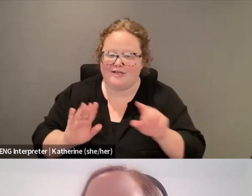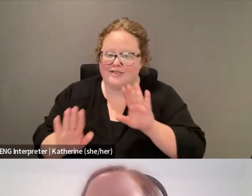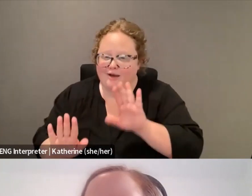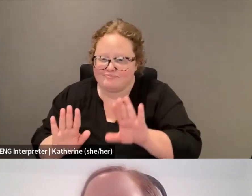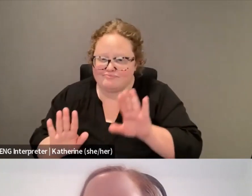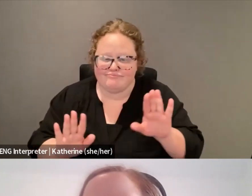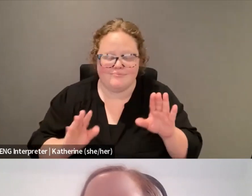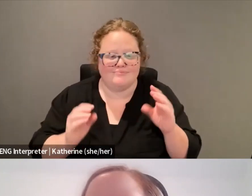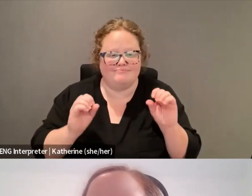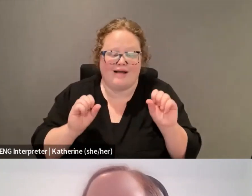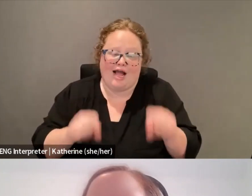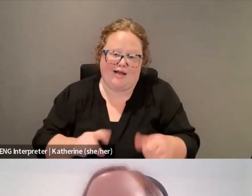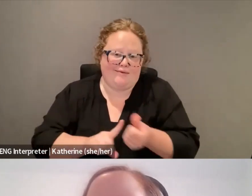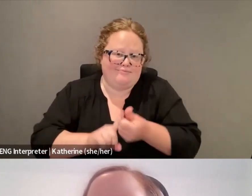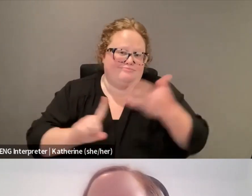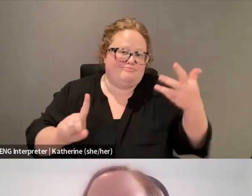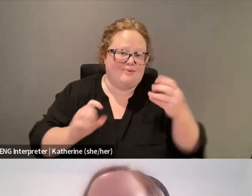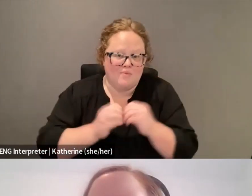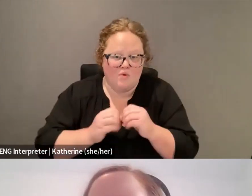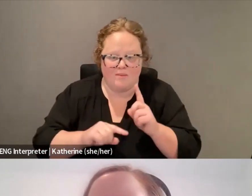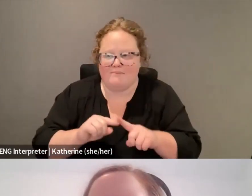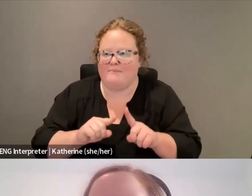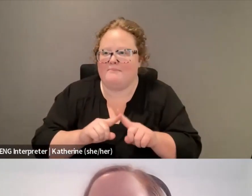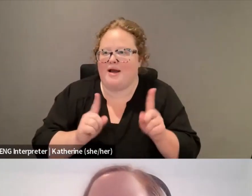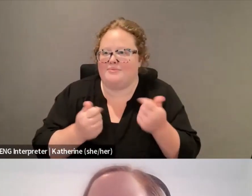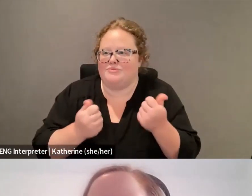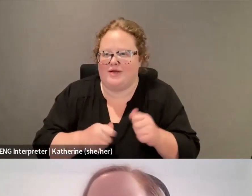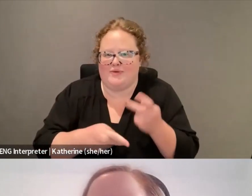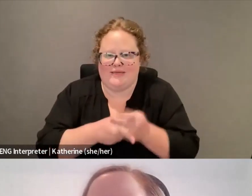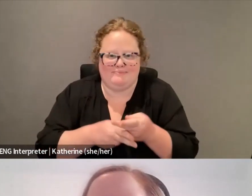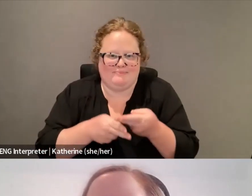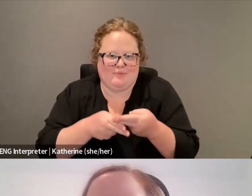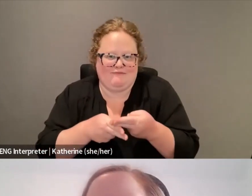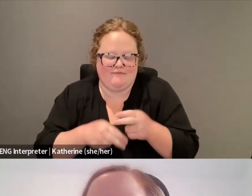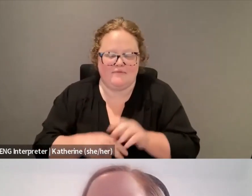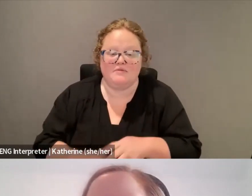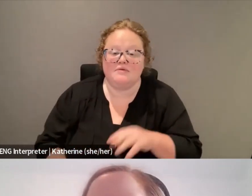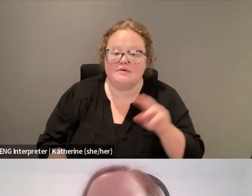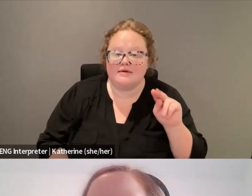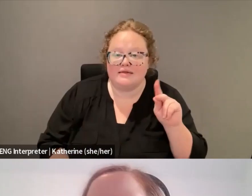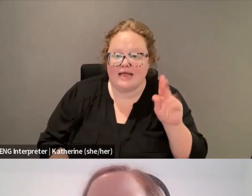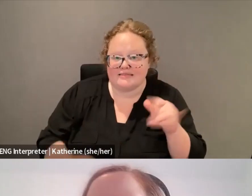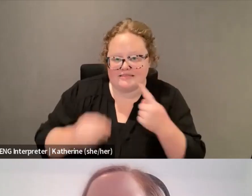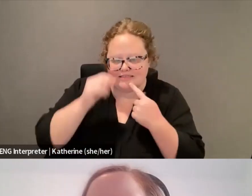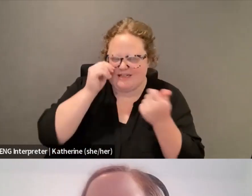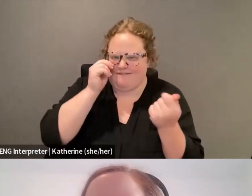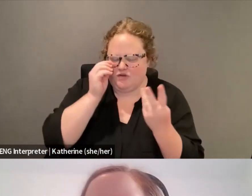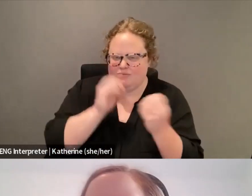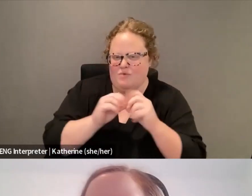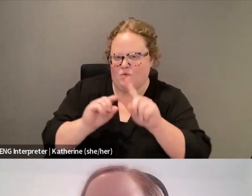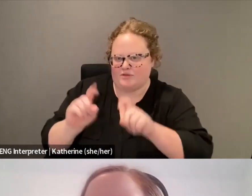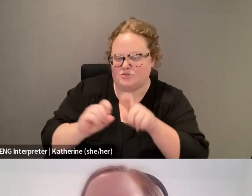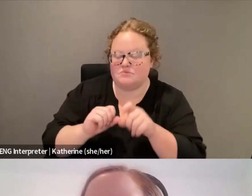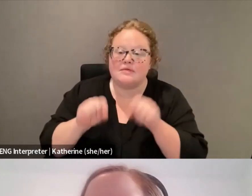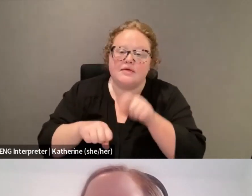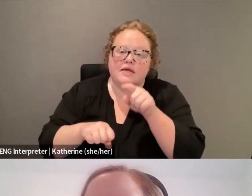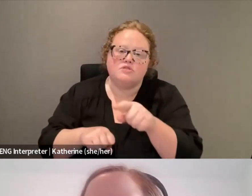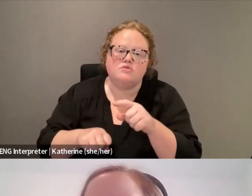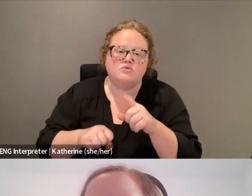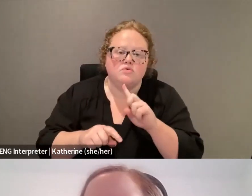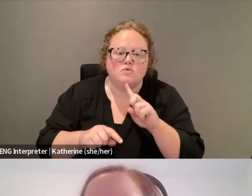up. So Good. That's all I'll say on that. A few more questions. Can you talk about why